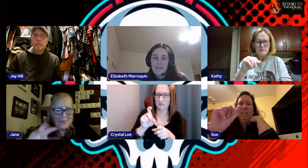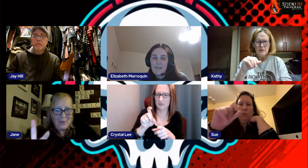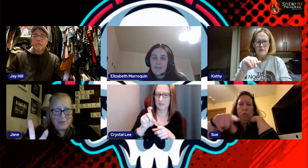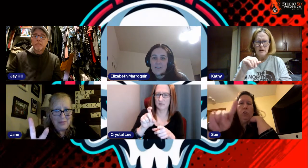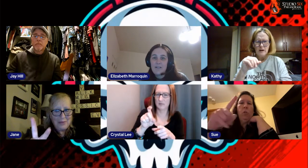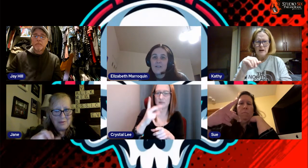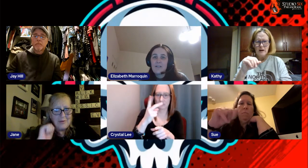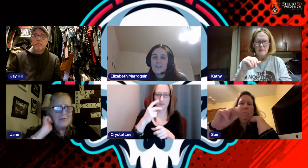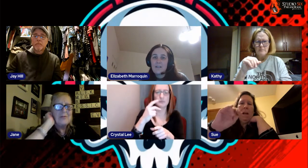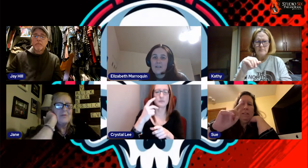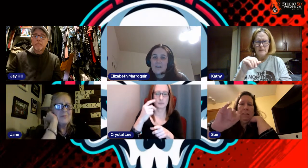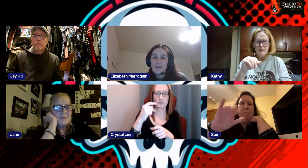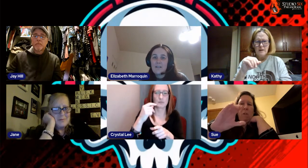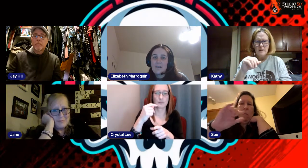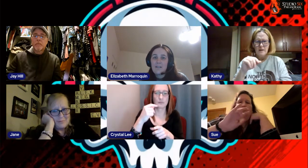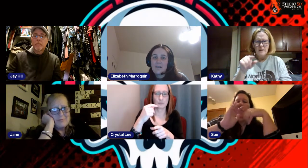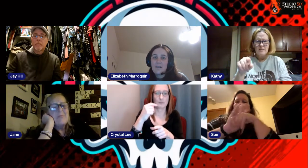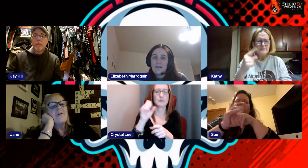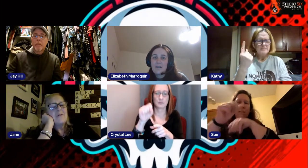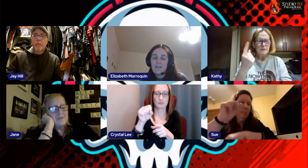2 years ago, 3 years ago.